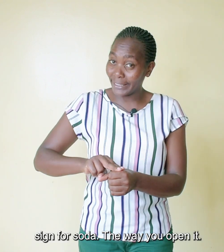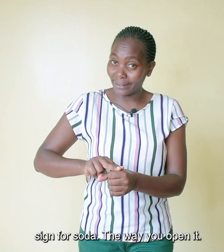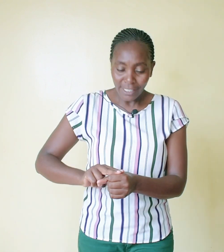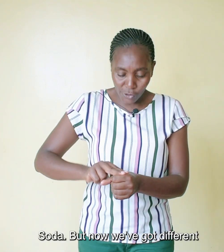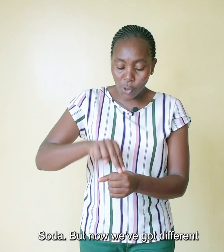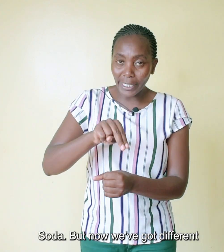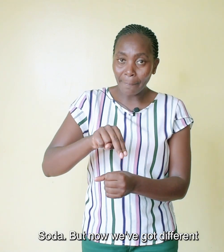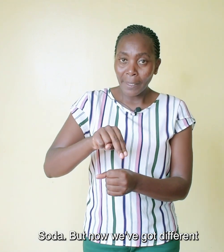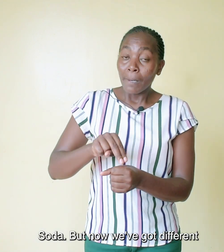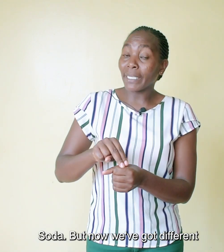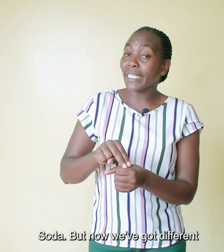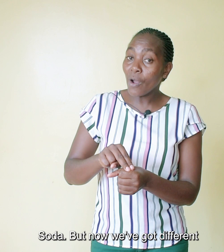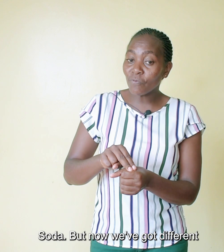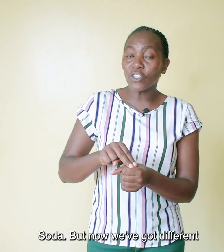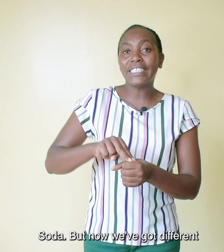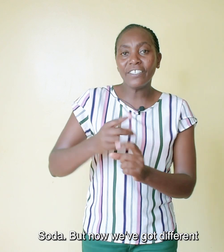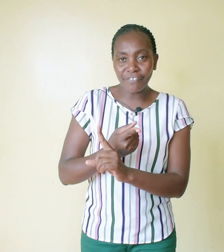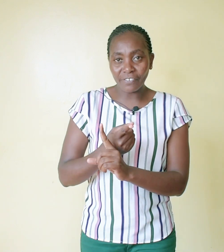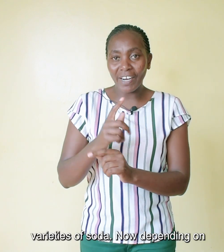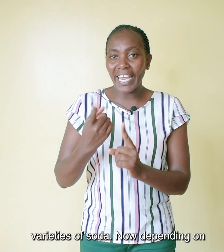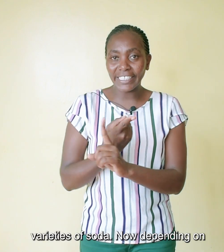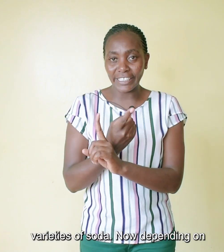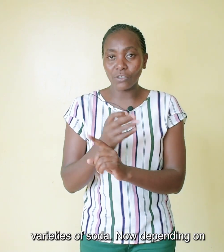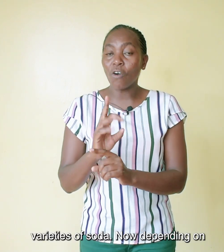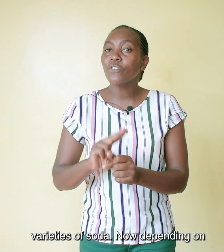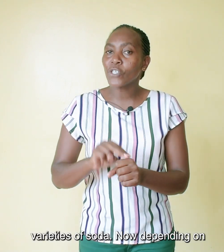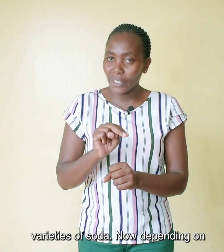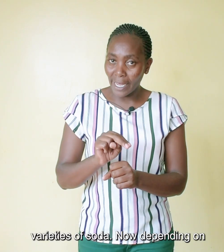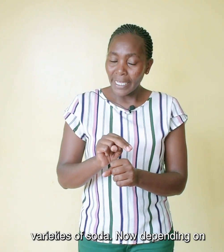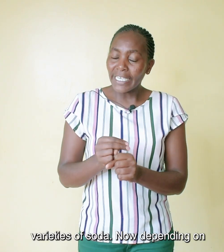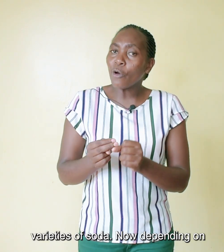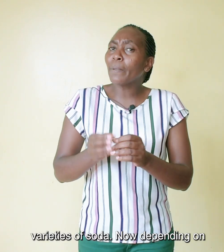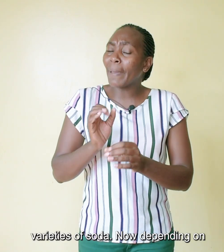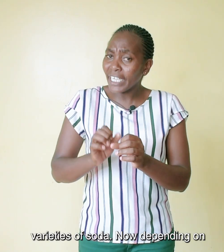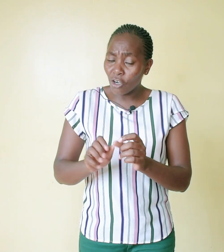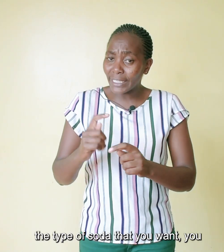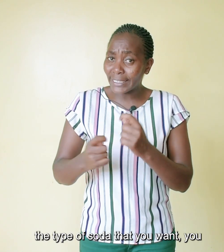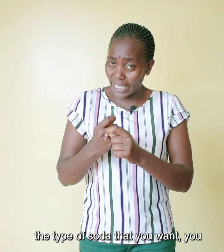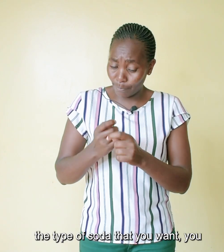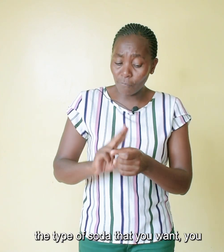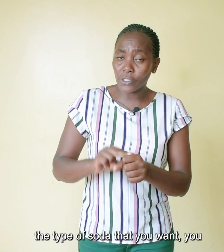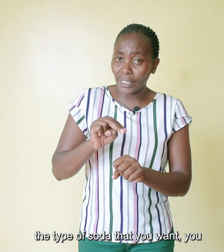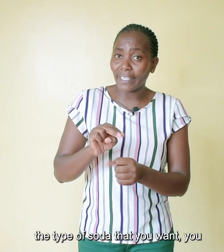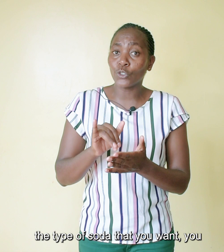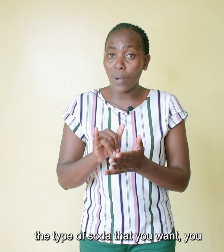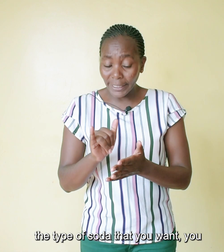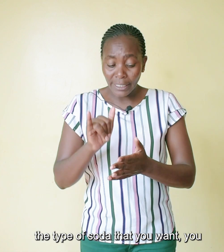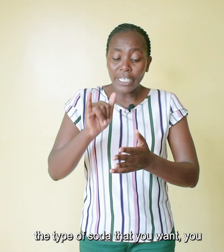it, soda. But now we've got different varieties of soda. Now, depending on the type of soda that you want,